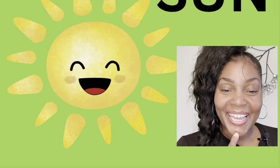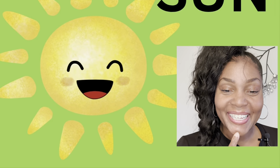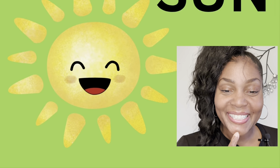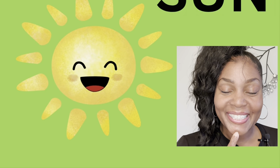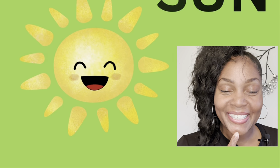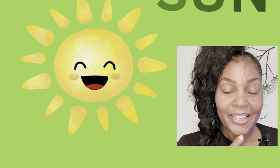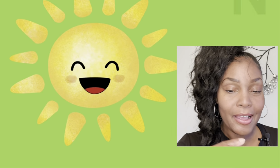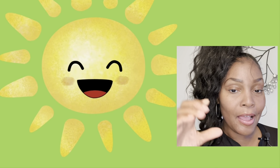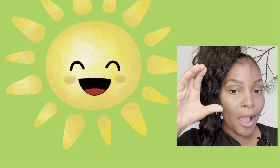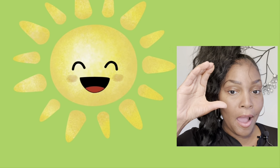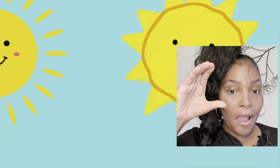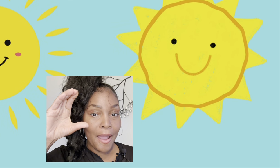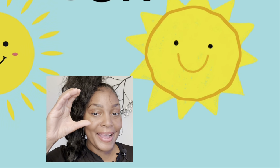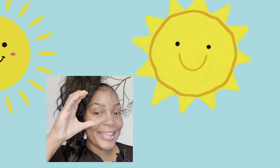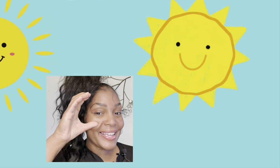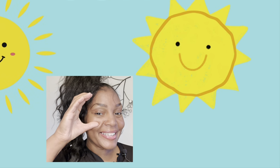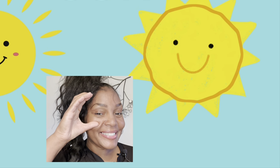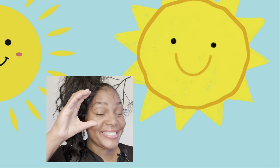Sun.